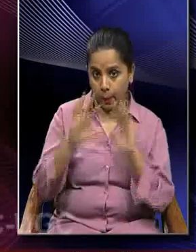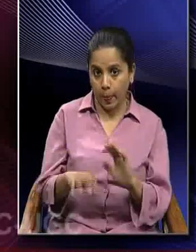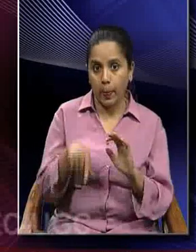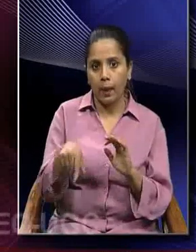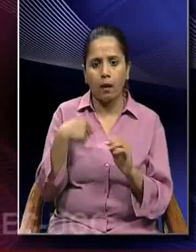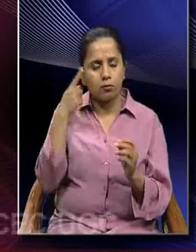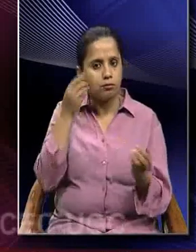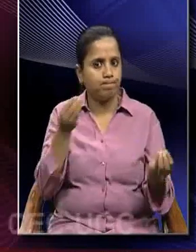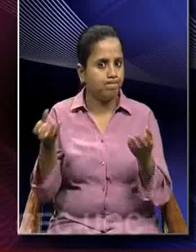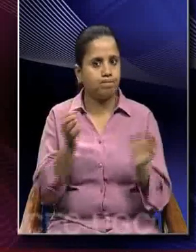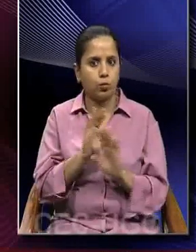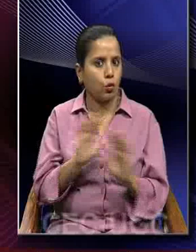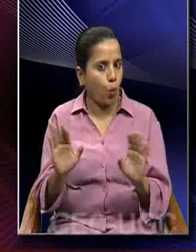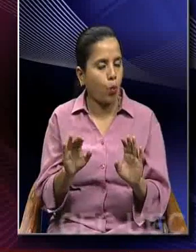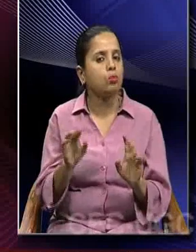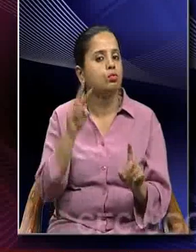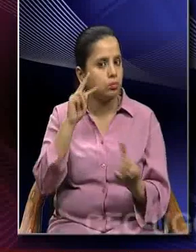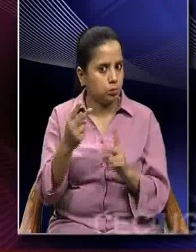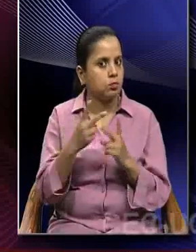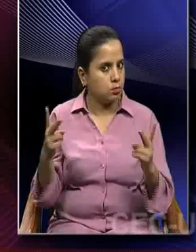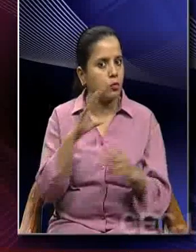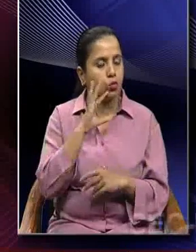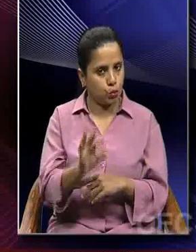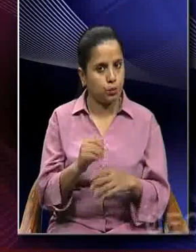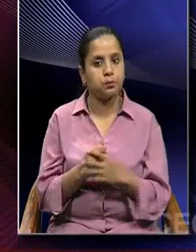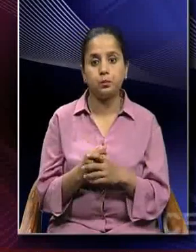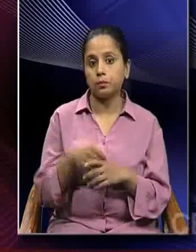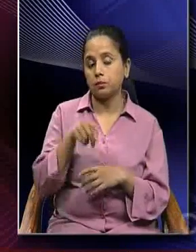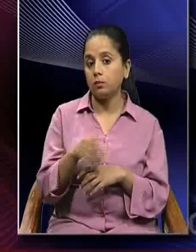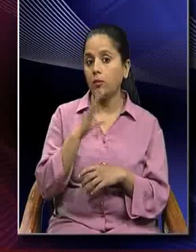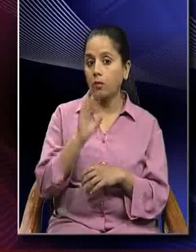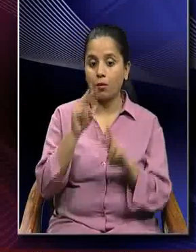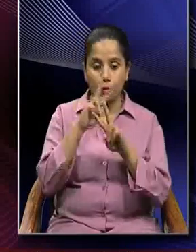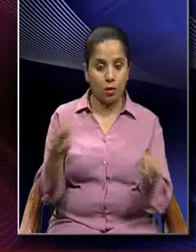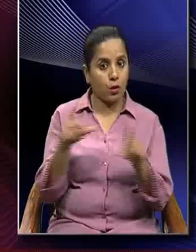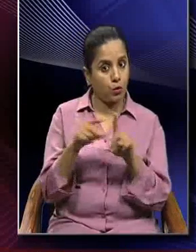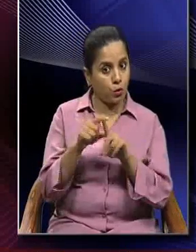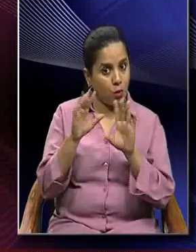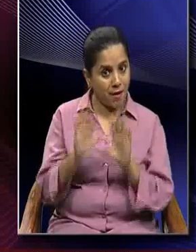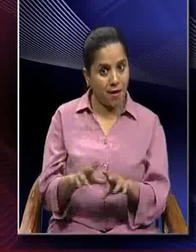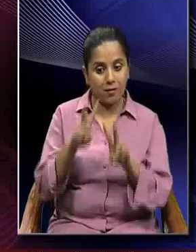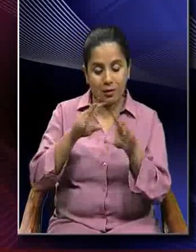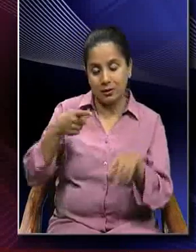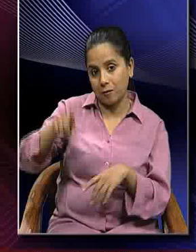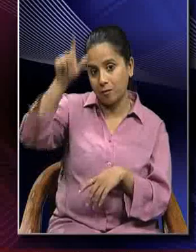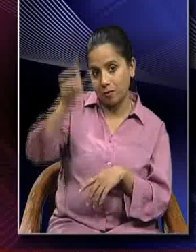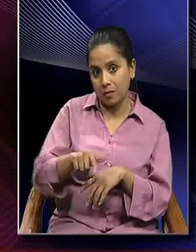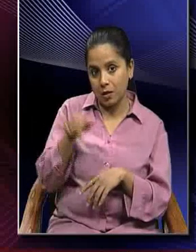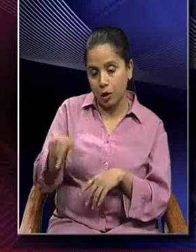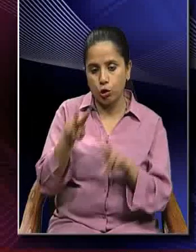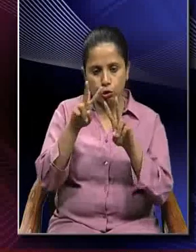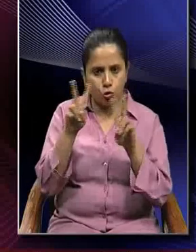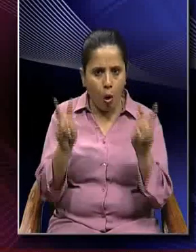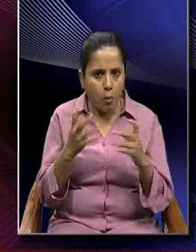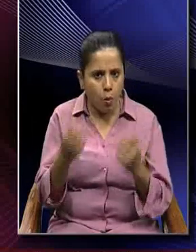unbiased objective perspective. So, original research is conducted by a researcher who determines the topic of